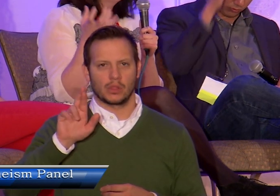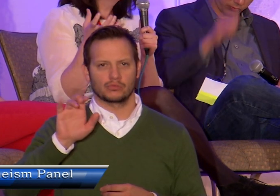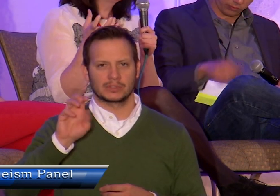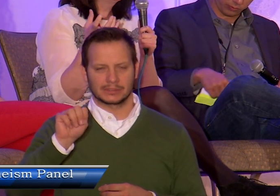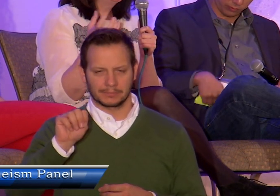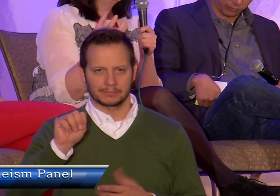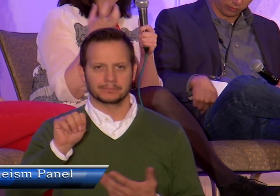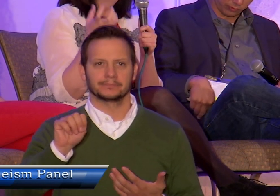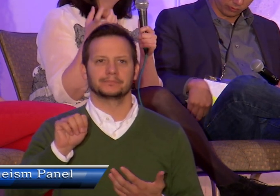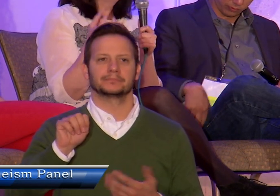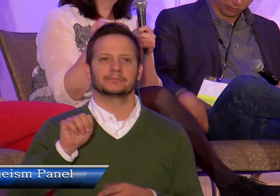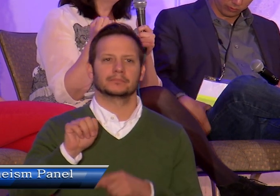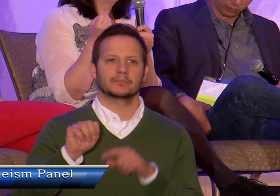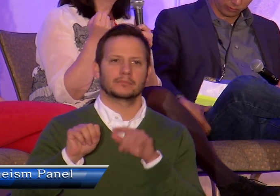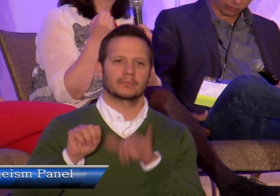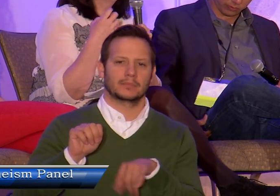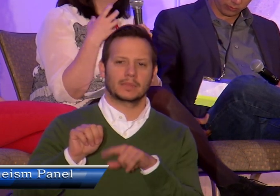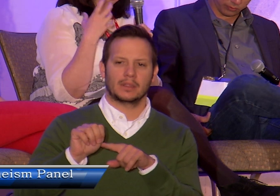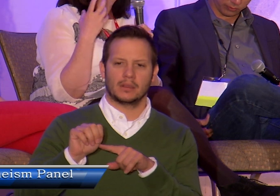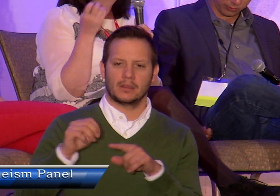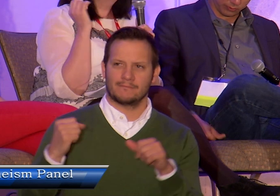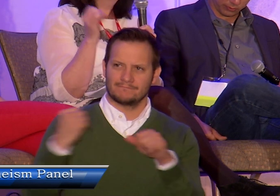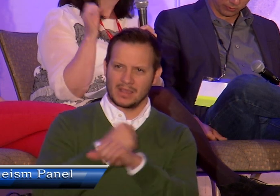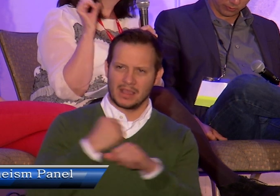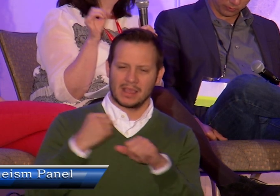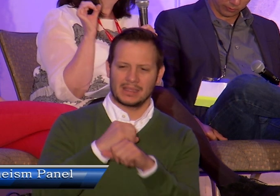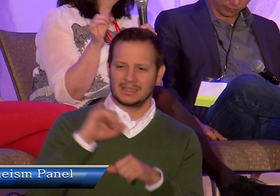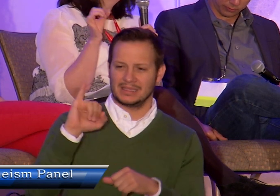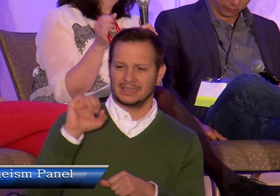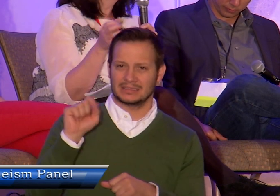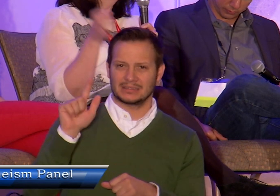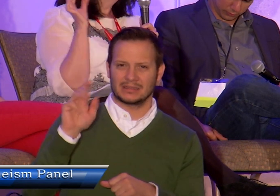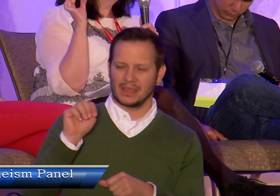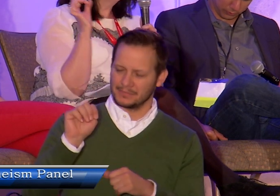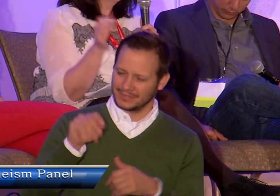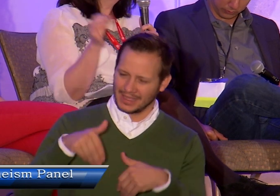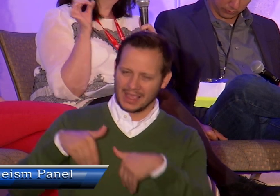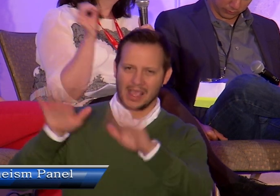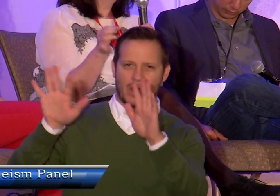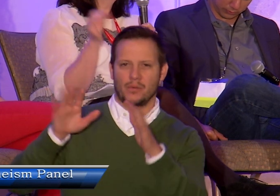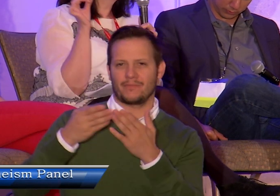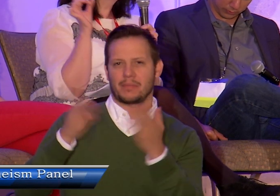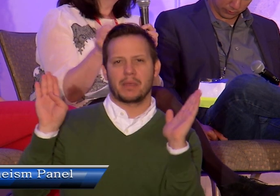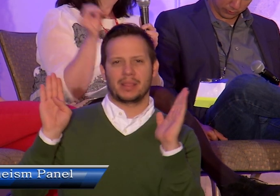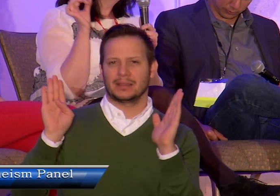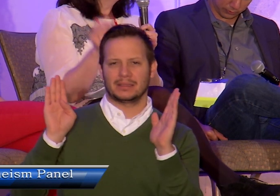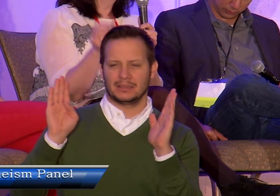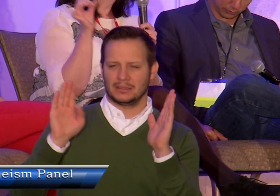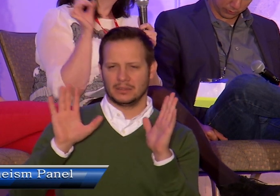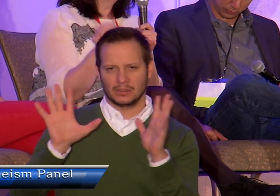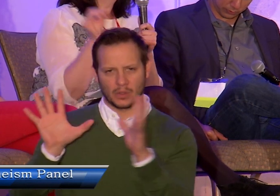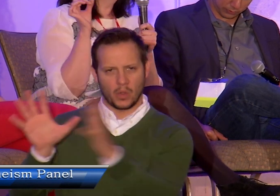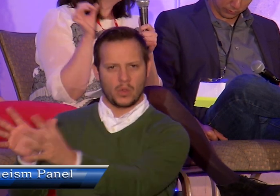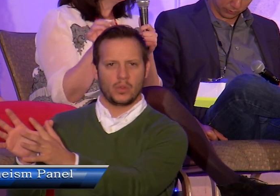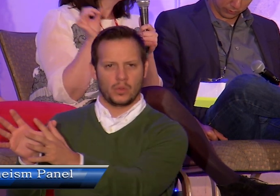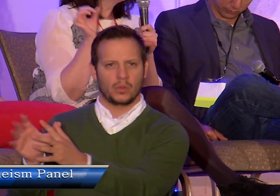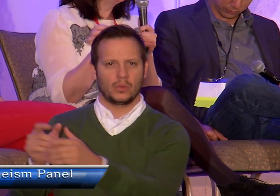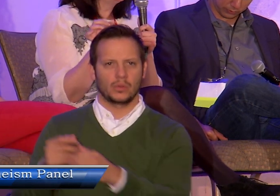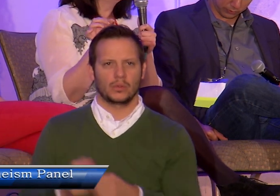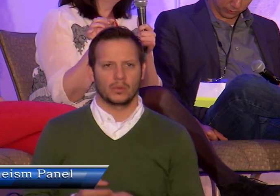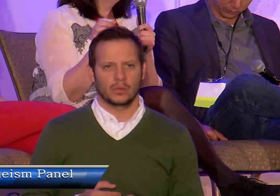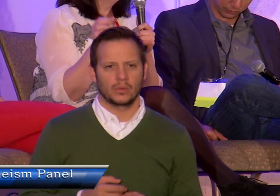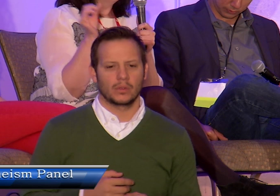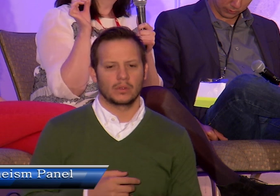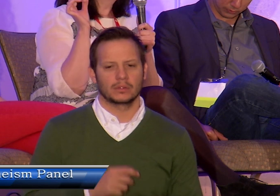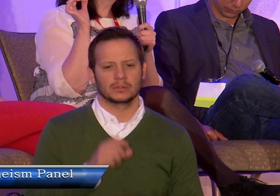kicked out of the public space and pushed into a corner. A cuddly religion is only one who has its back to the